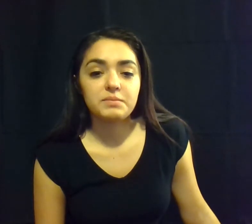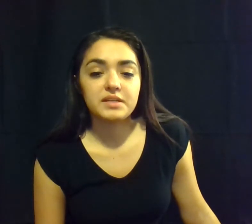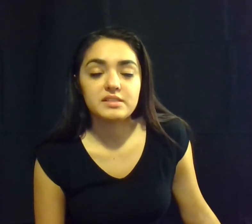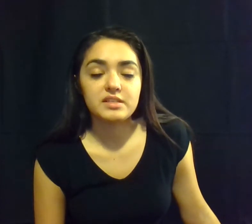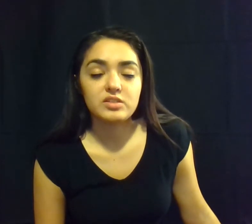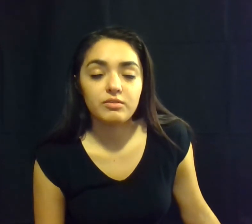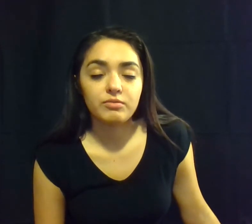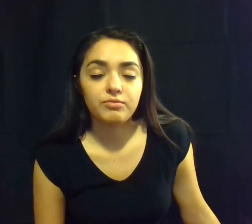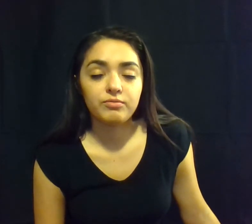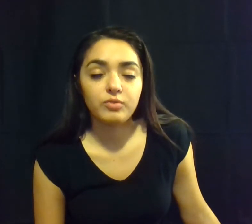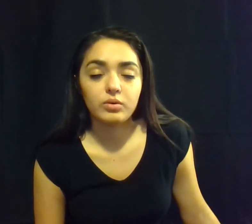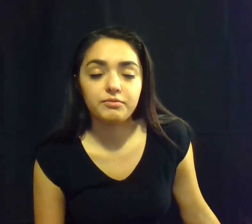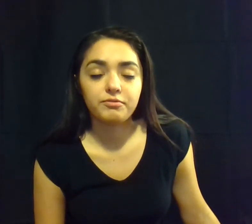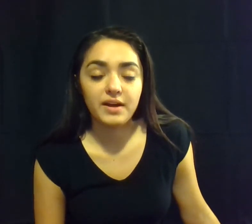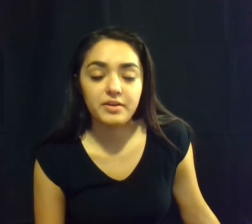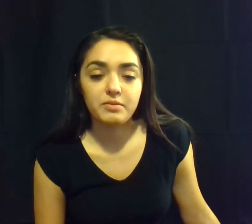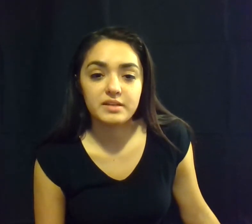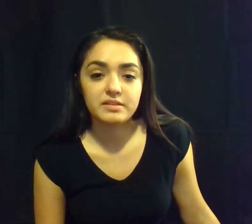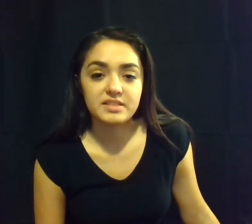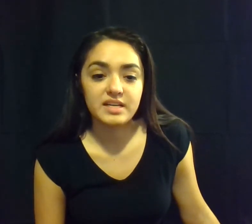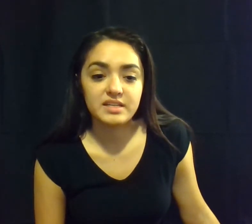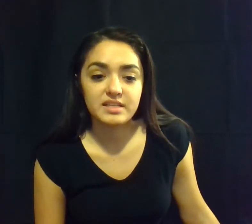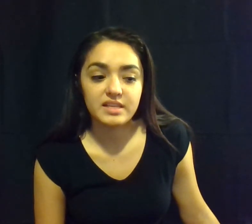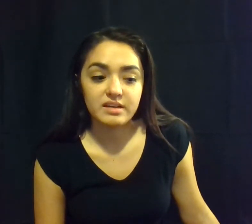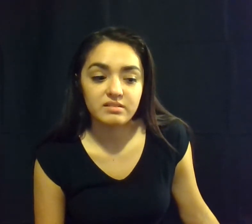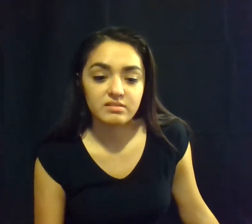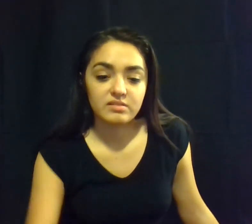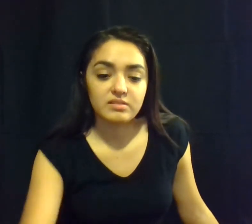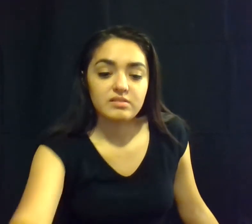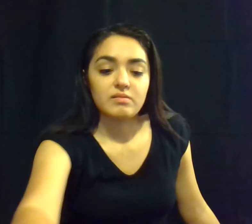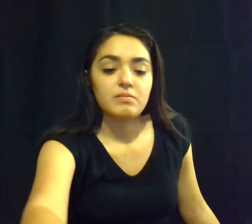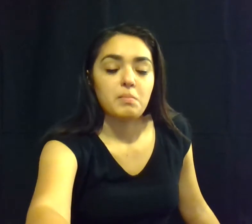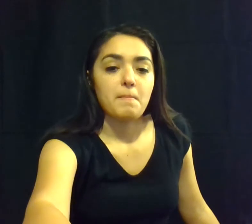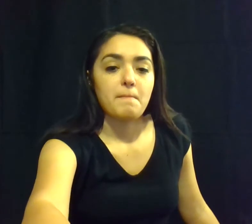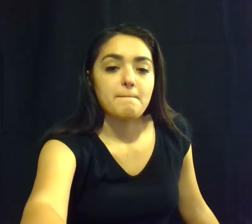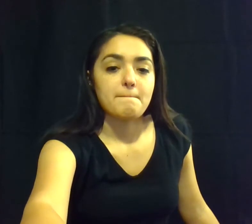because I saw 4 firemen standing there.